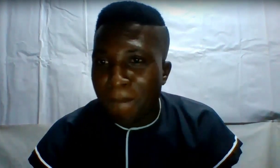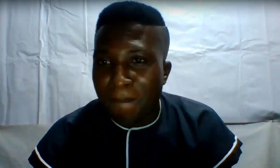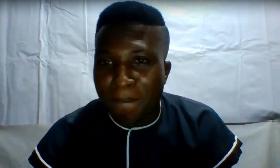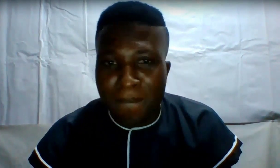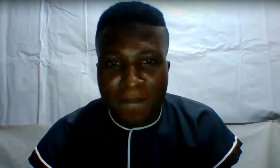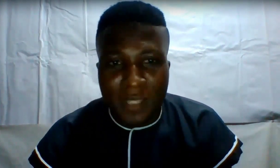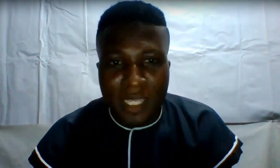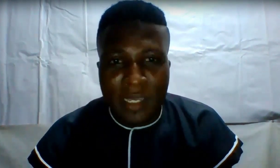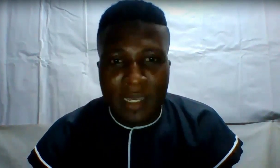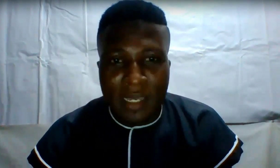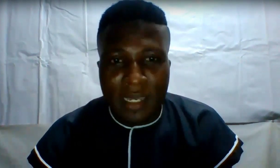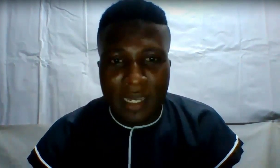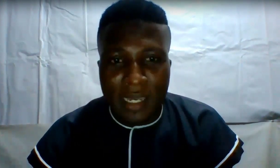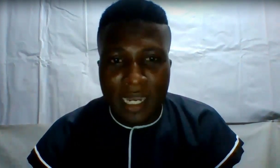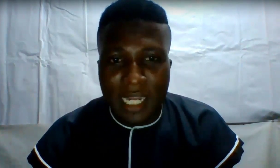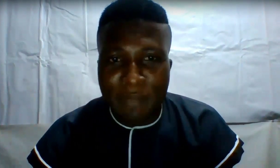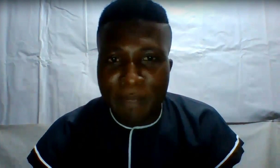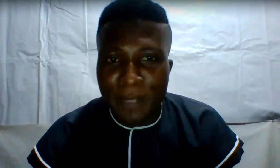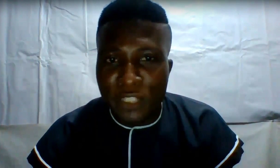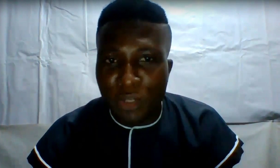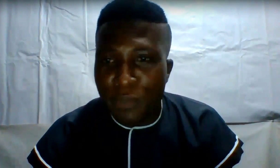Please unmute Maranatha.